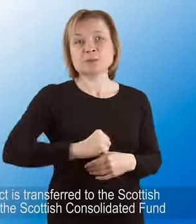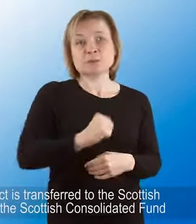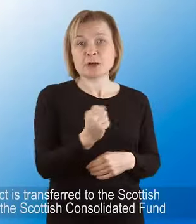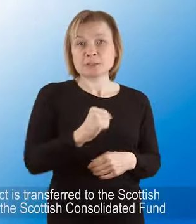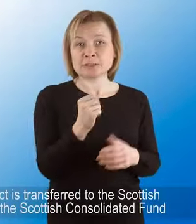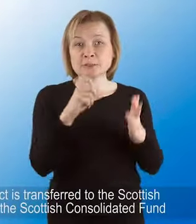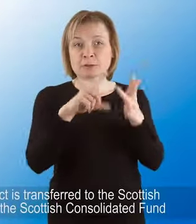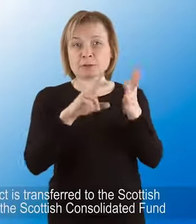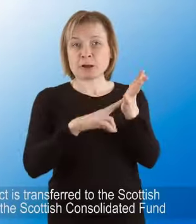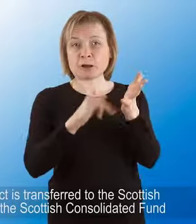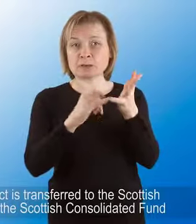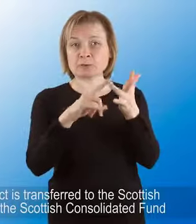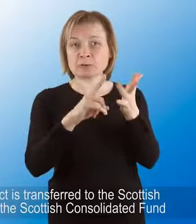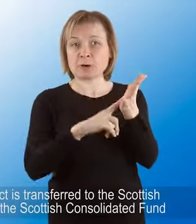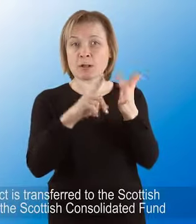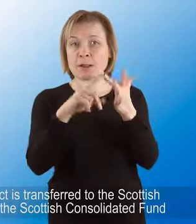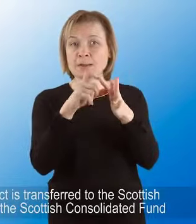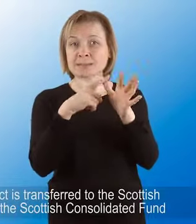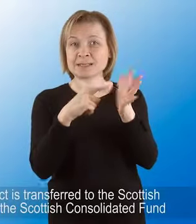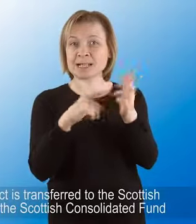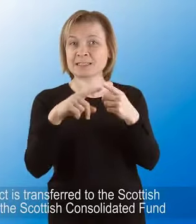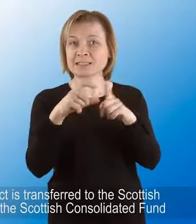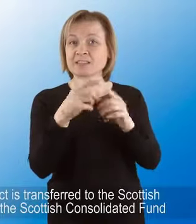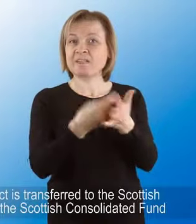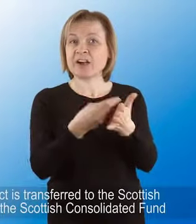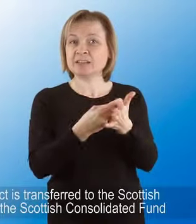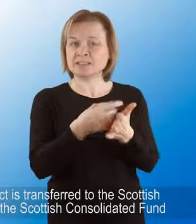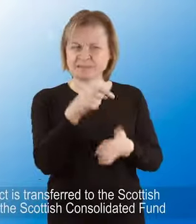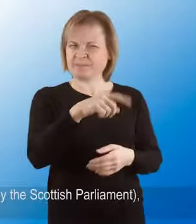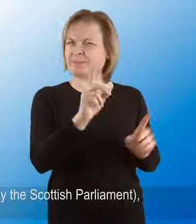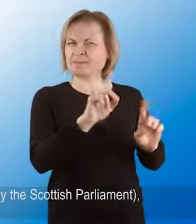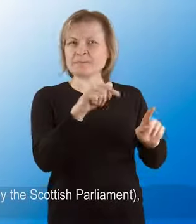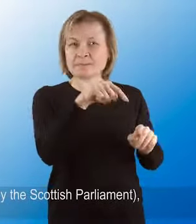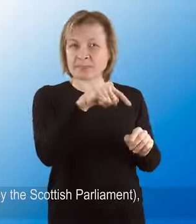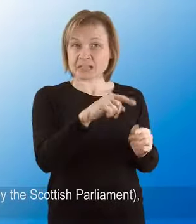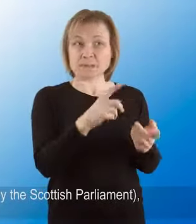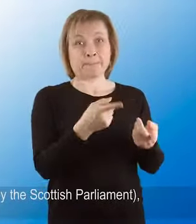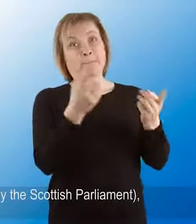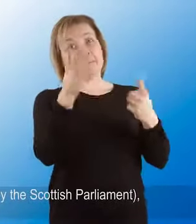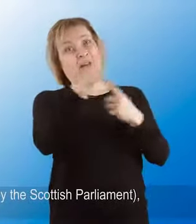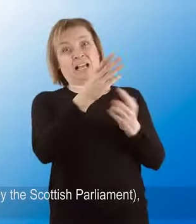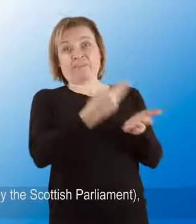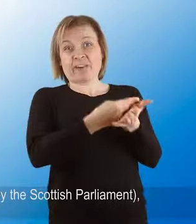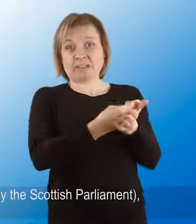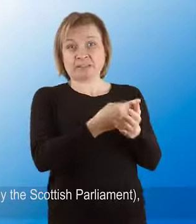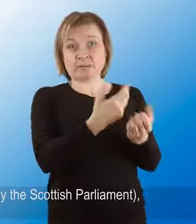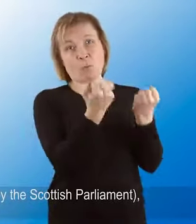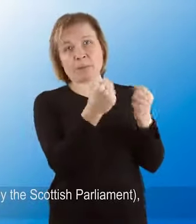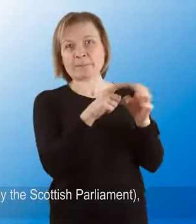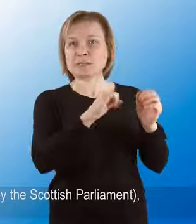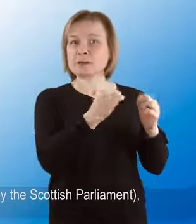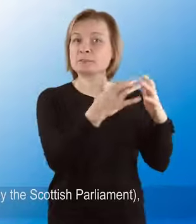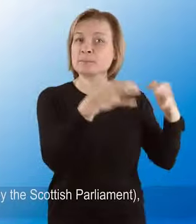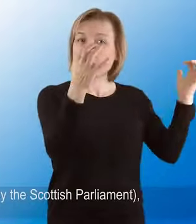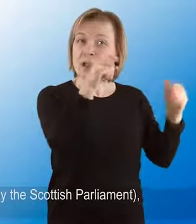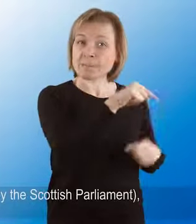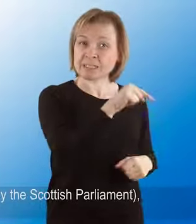Scottish Consolidated Fund. fund operated by the Scottish